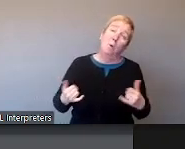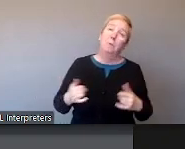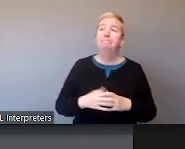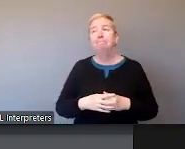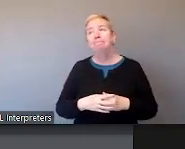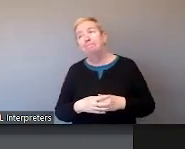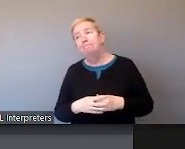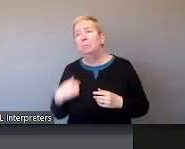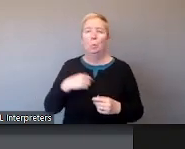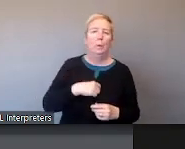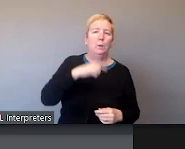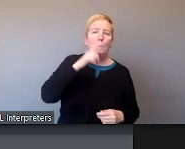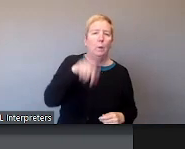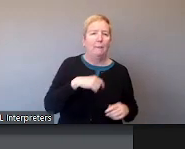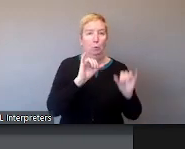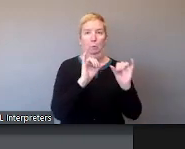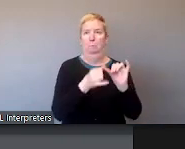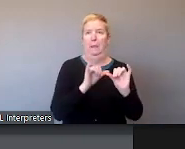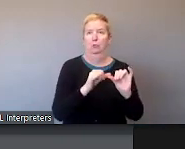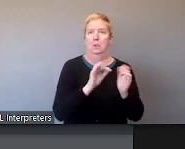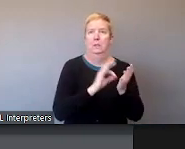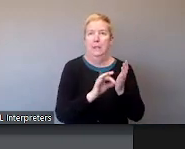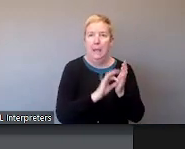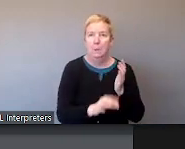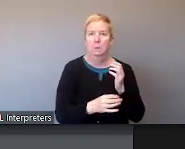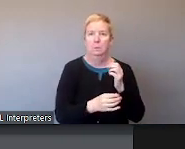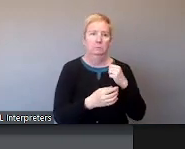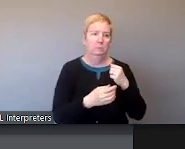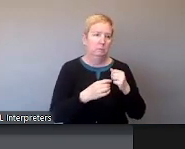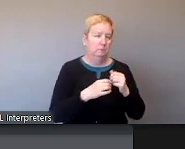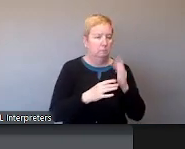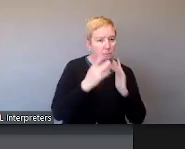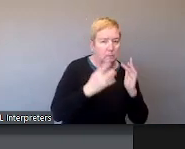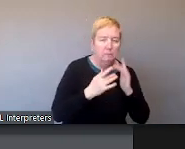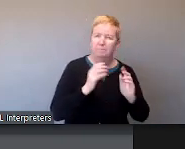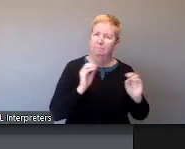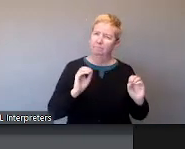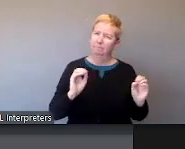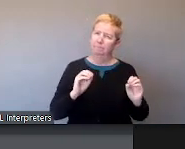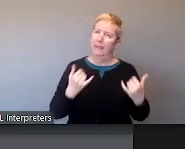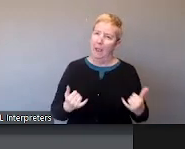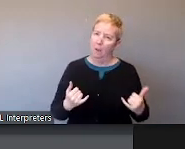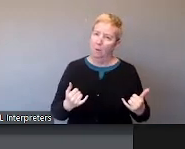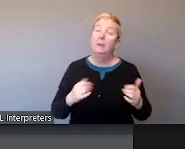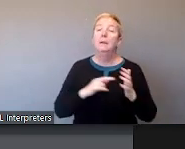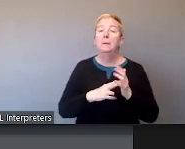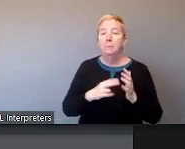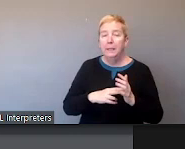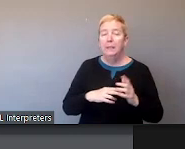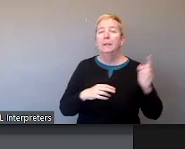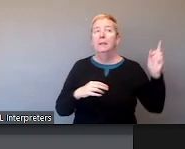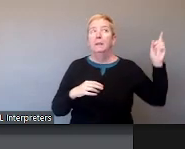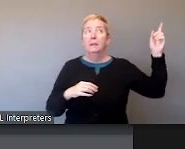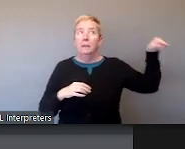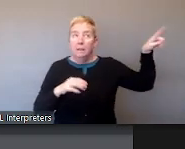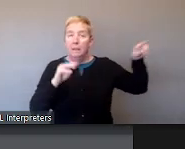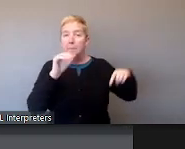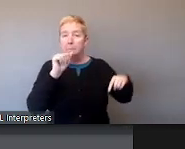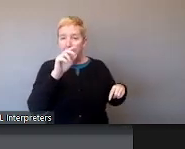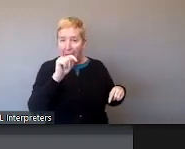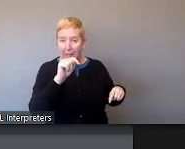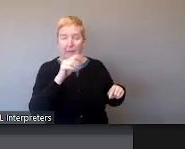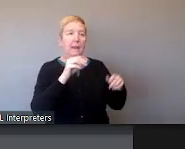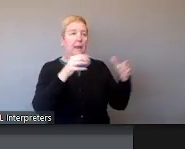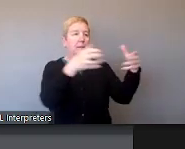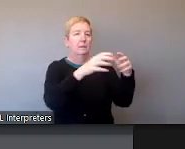factors anymore. And so what the MAT operations team hospitals are doing now